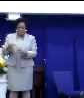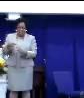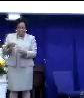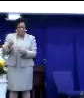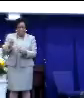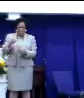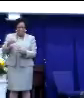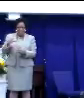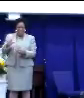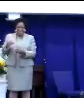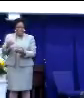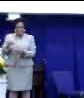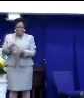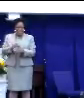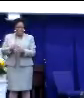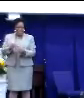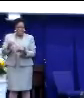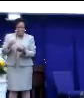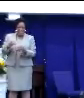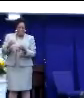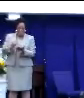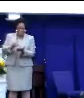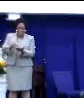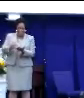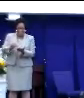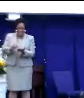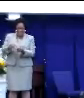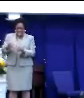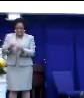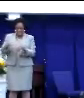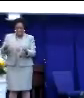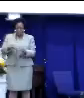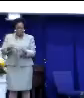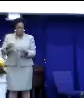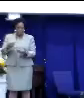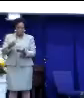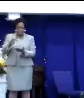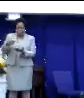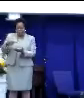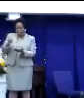Somebody help me. Got more kernel. You know, they still Google them. They Google them.